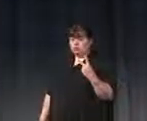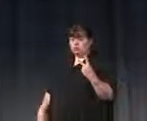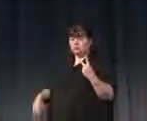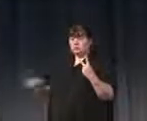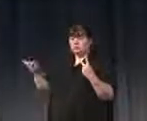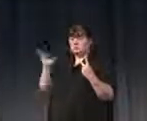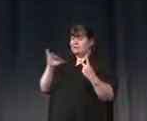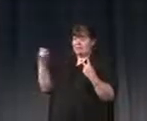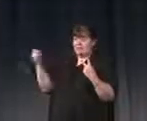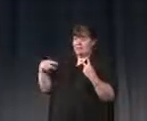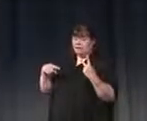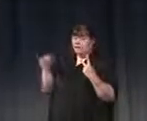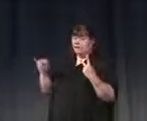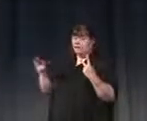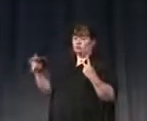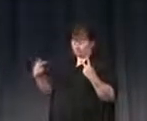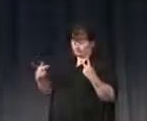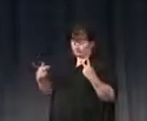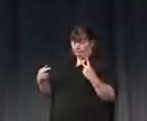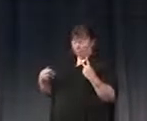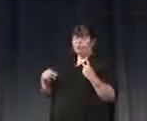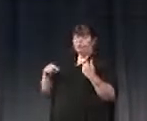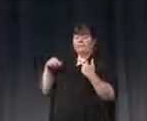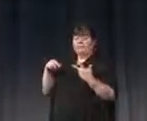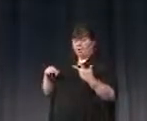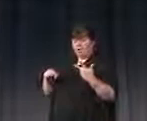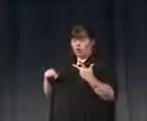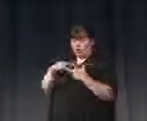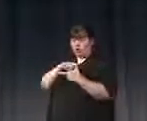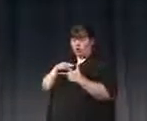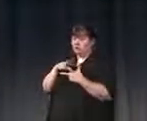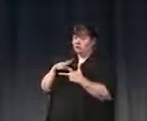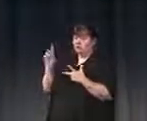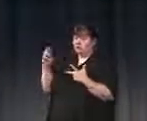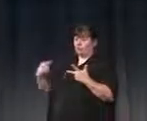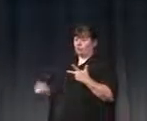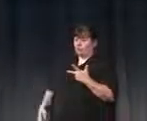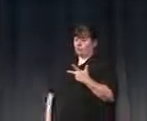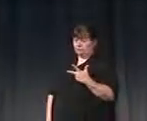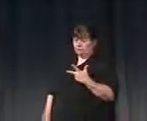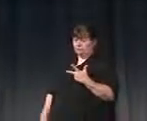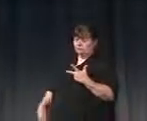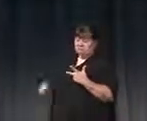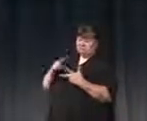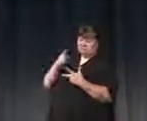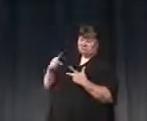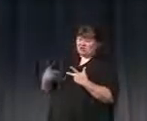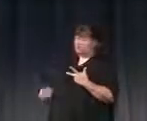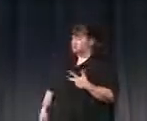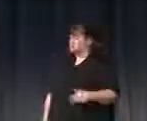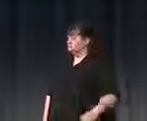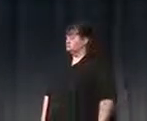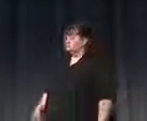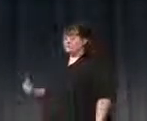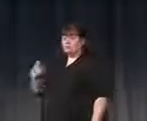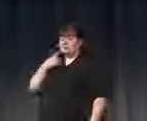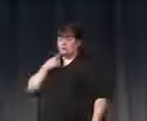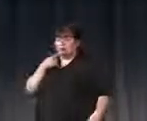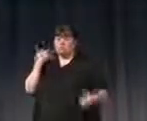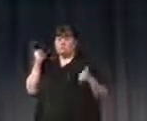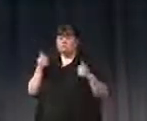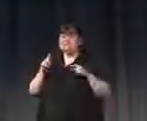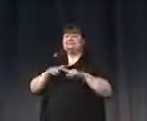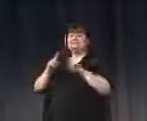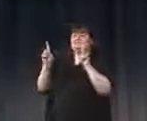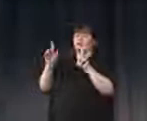impulse response, so like the same room. And a third one was being played in a different room. That could either go first or last. And people just had to say which one was recorded